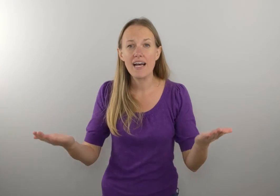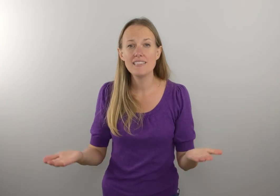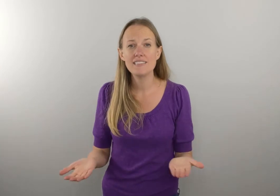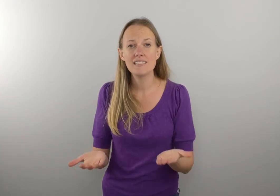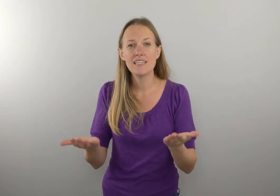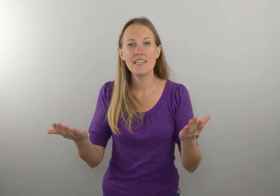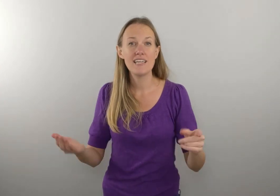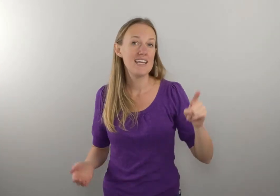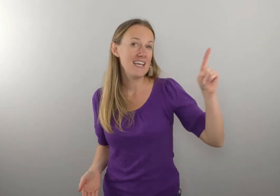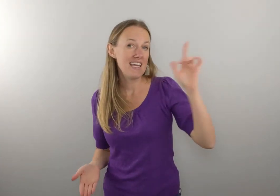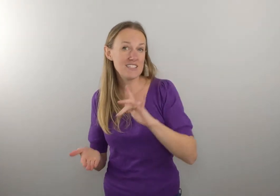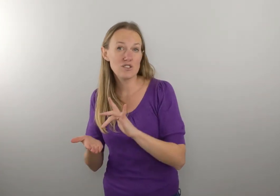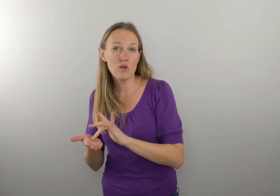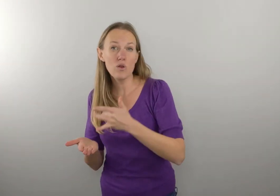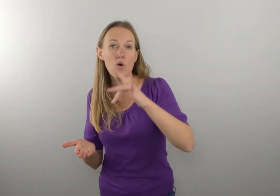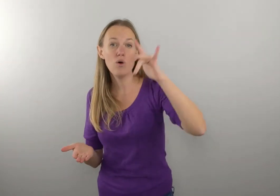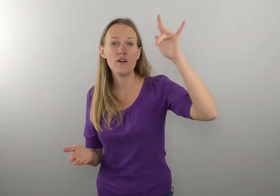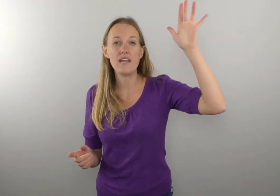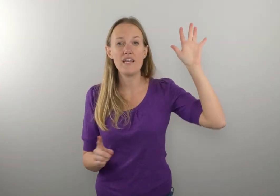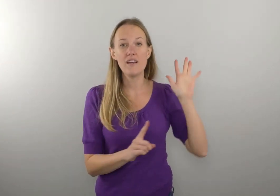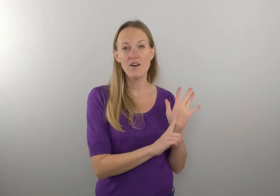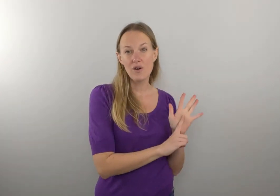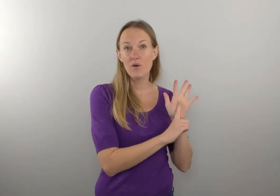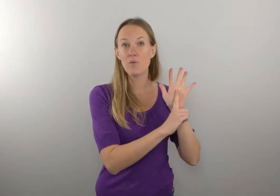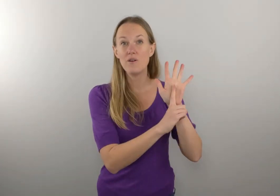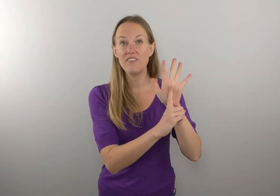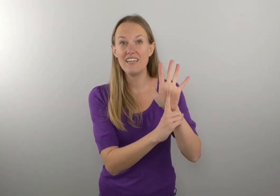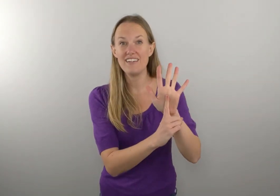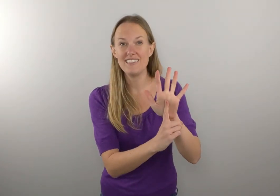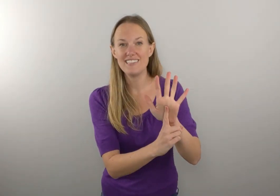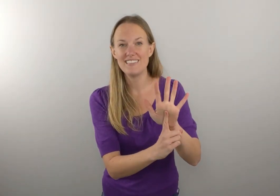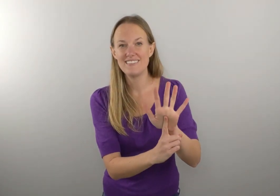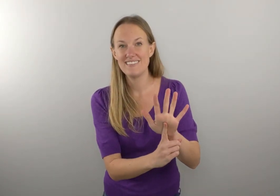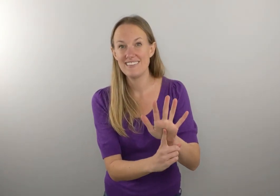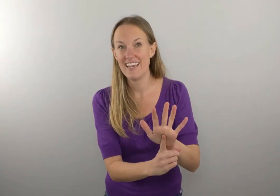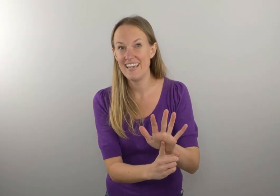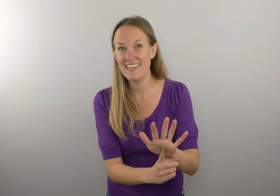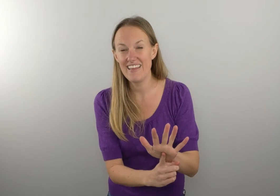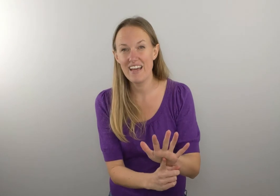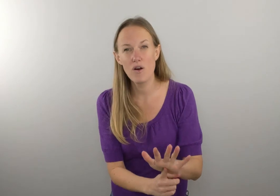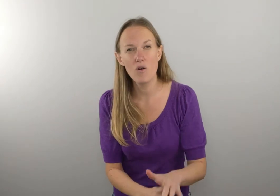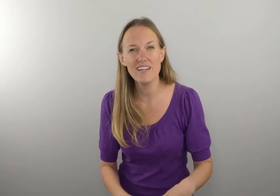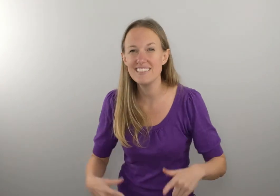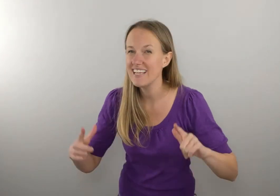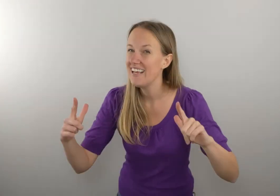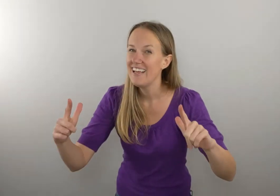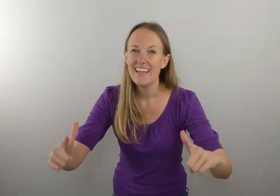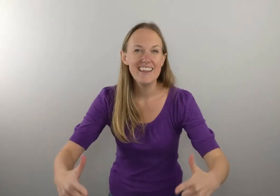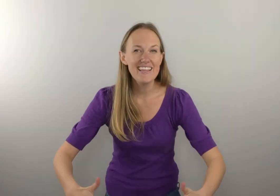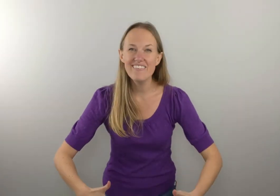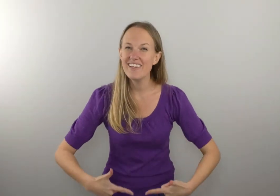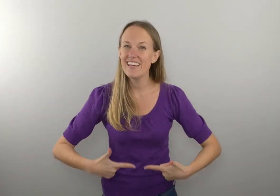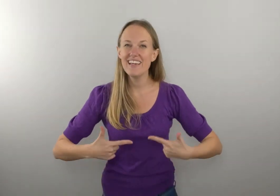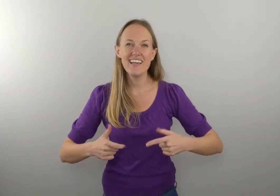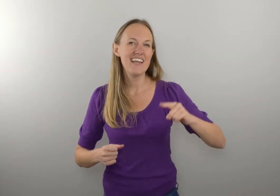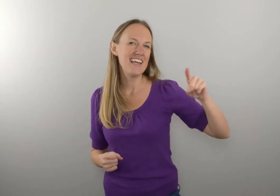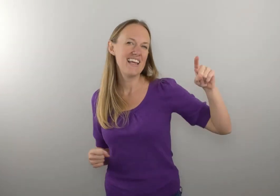us, his glory revealed. Okay, and now that chorus. Living,